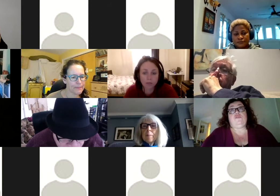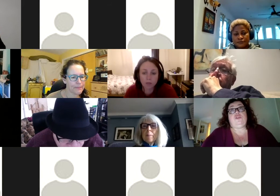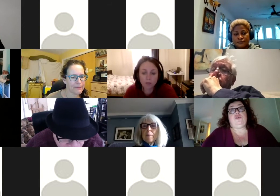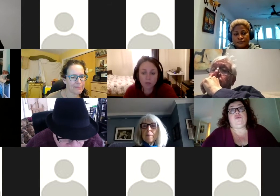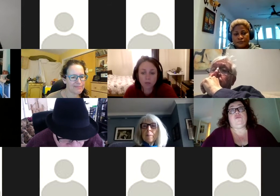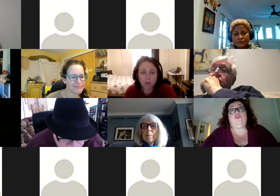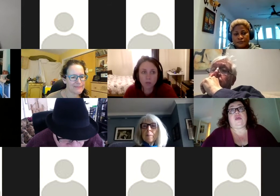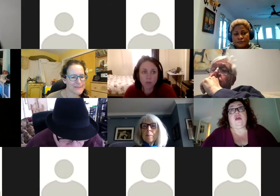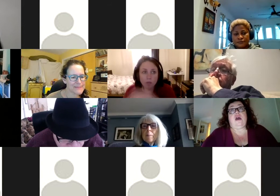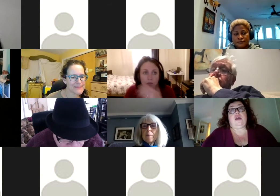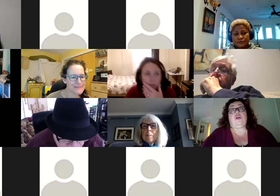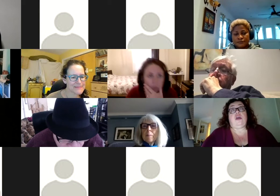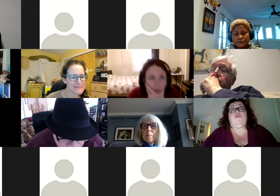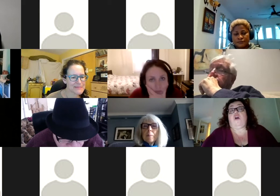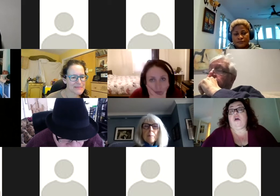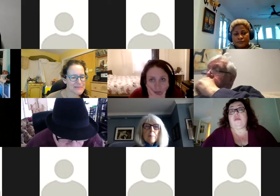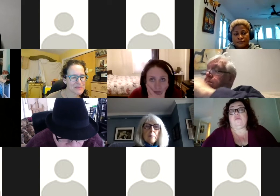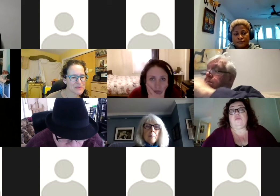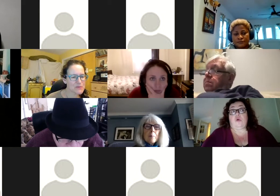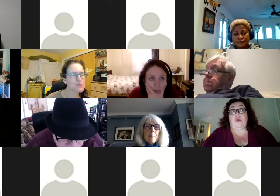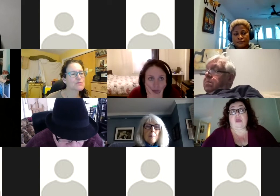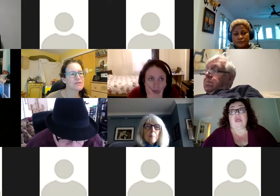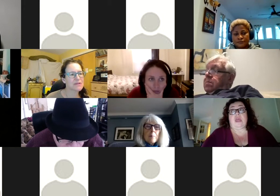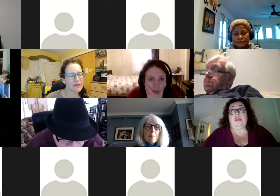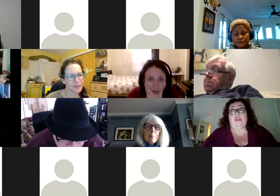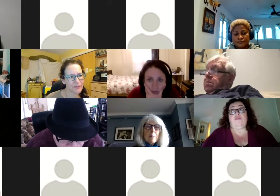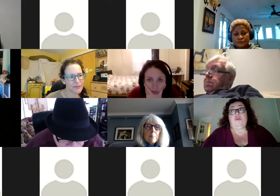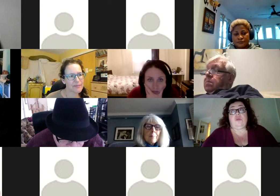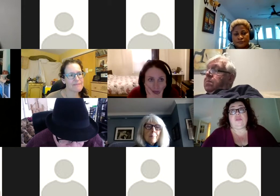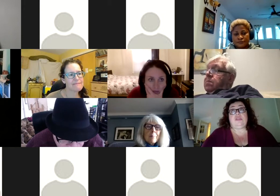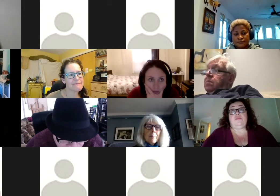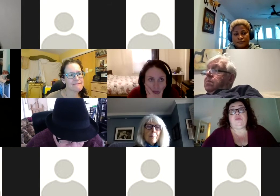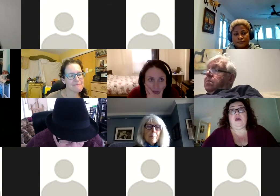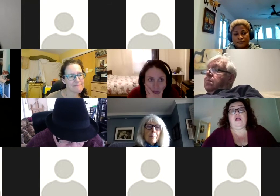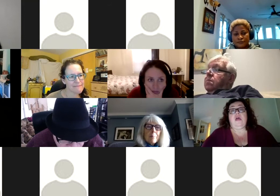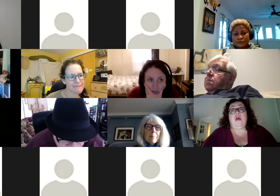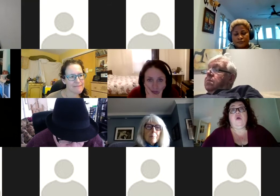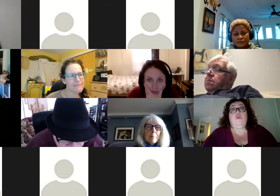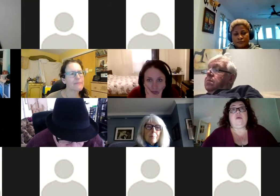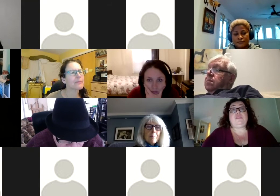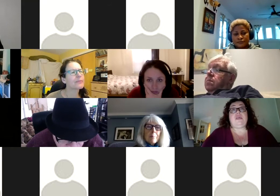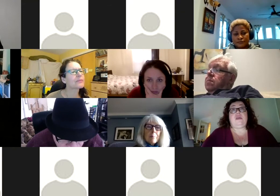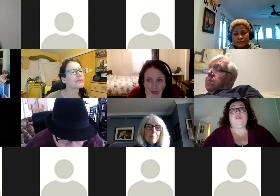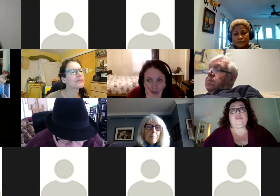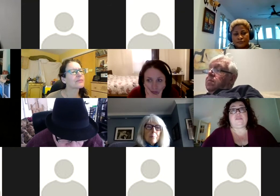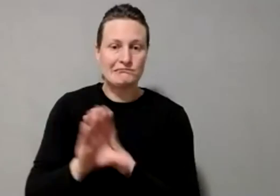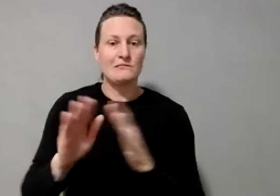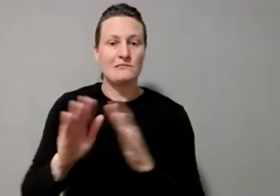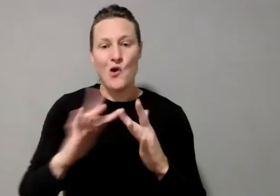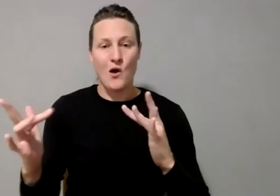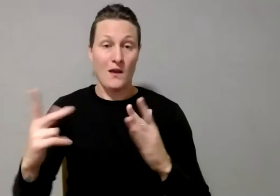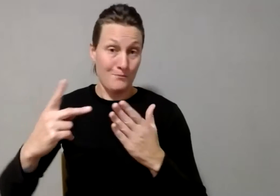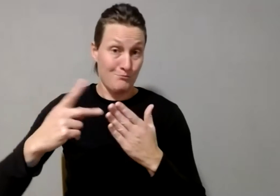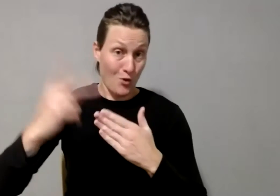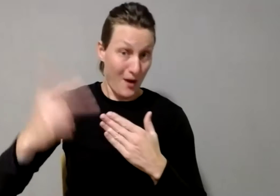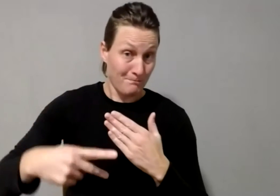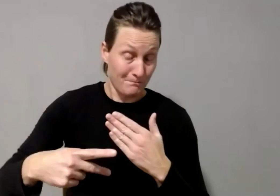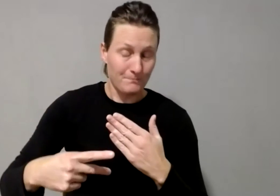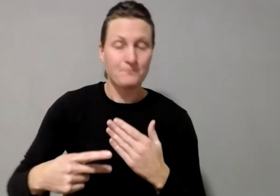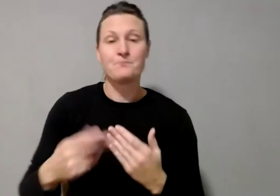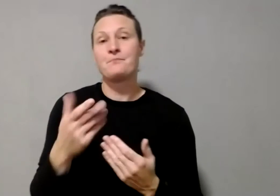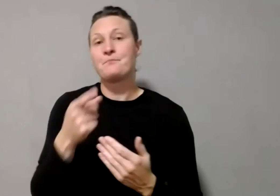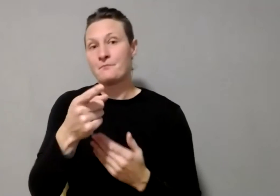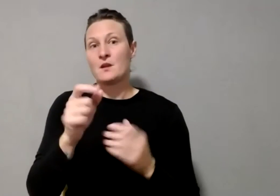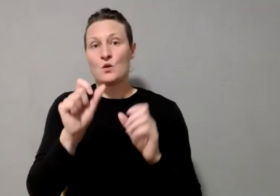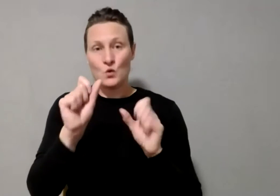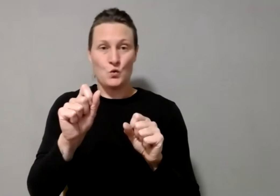we moved to gearing up for online programming. And if you go to the PPL website, you'll see our online programs that